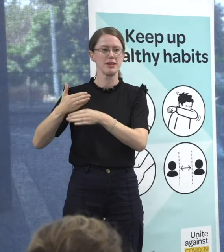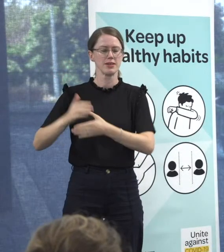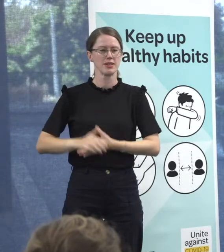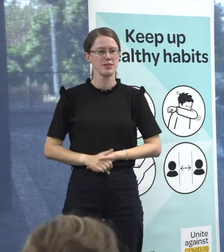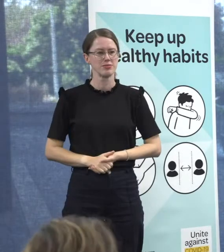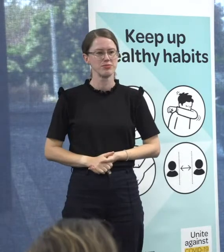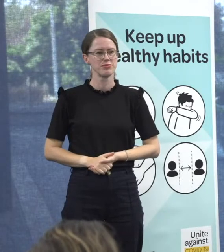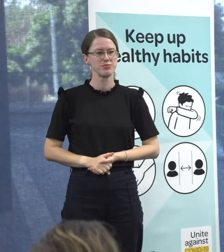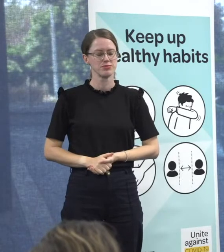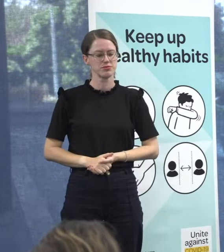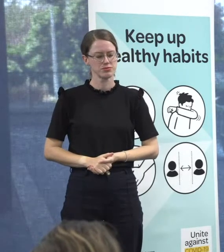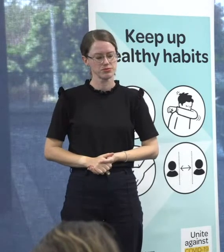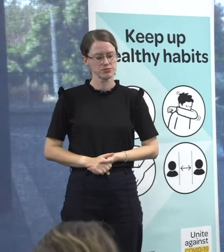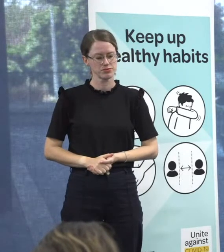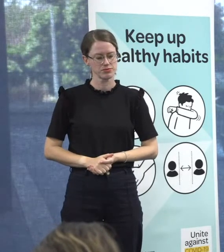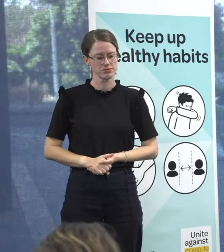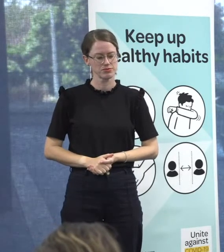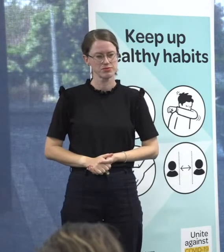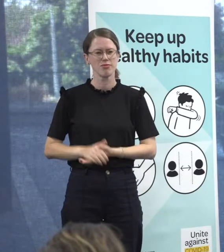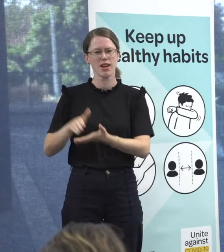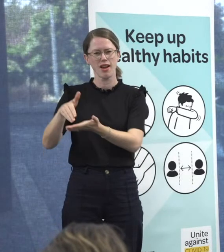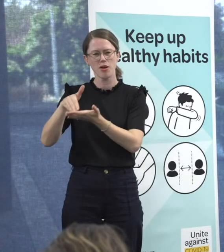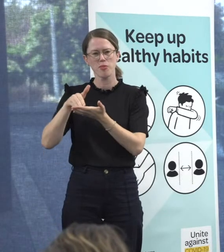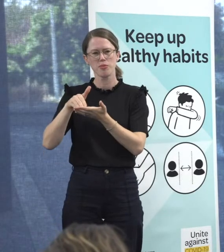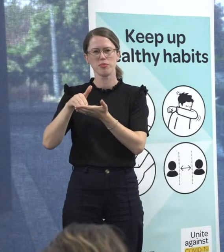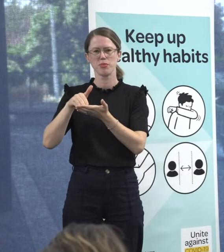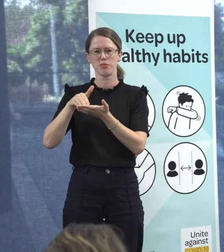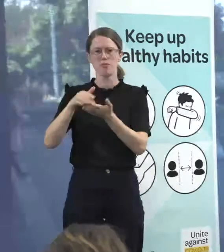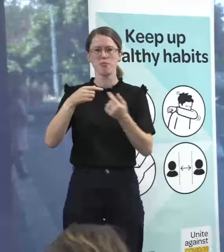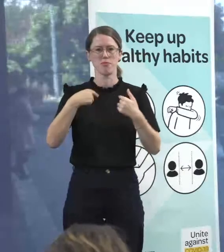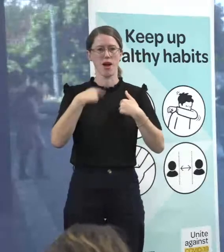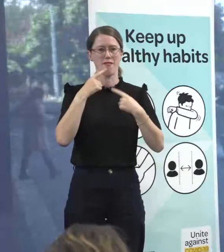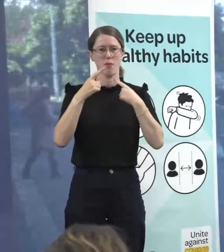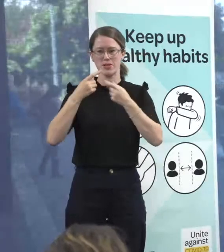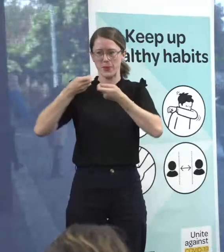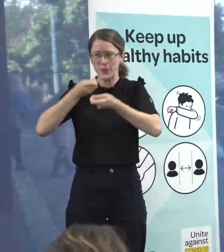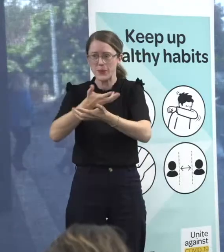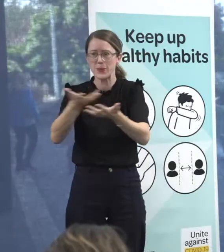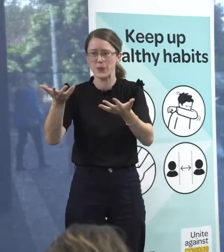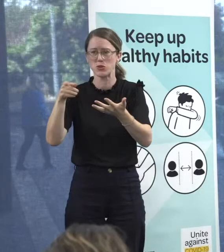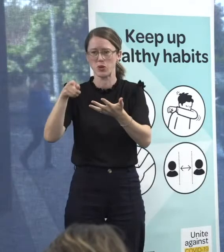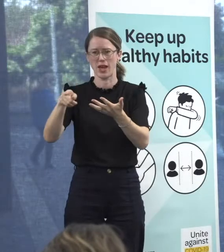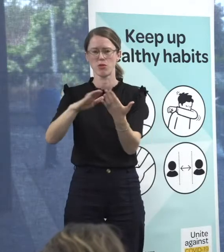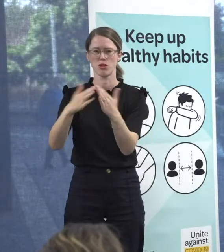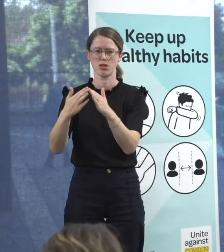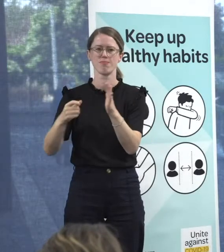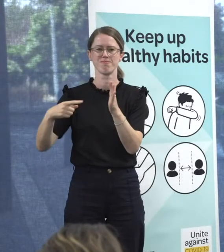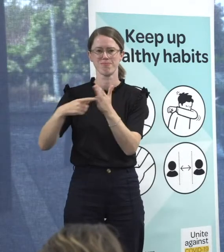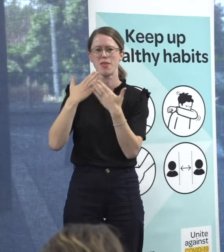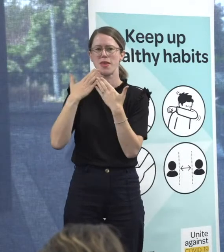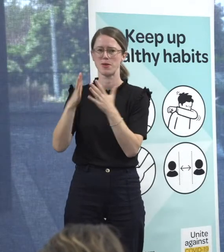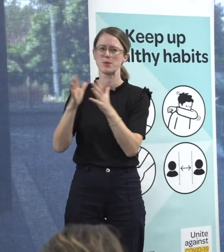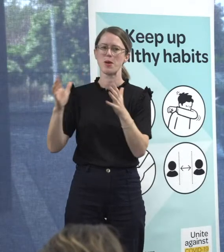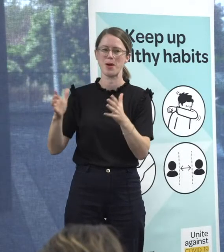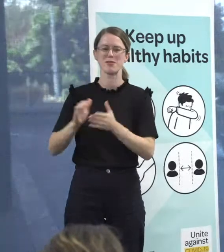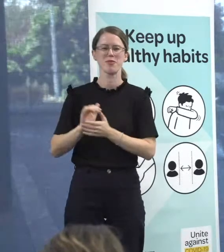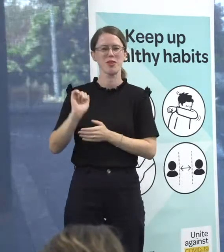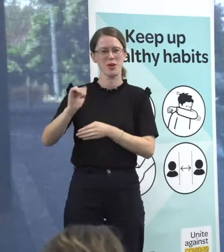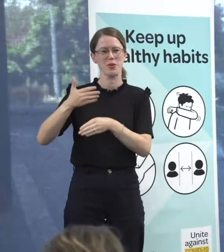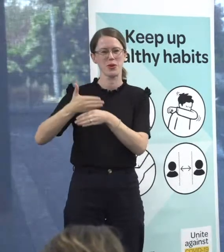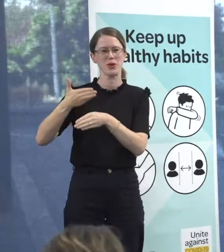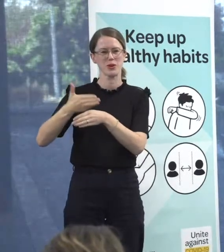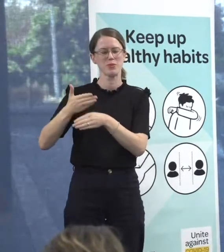and it has helped communicate information to a crucial part of our community. So I want to thank them so much for their